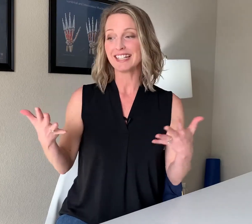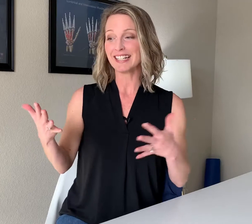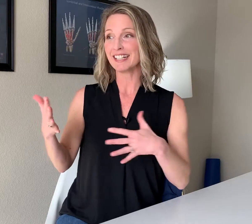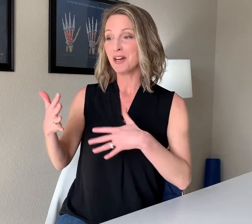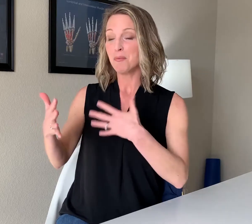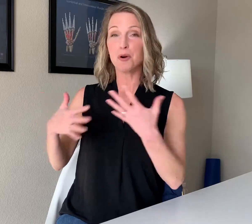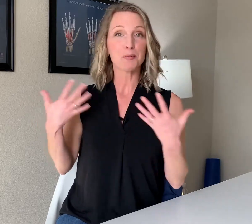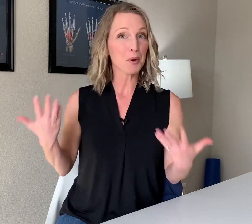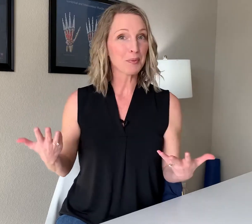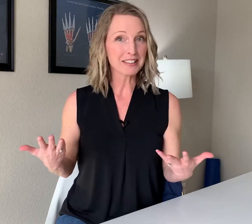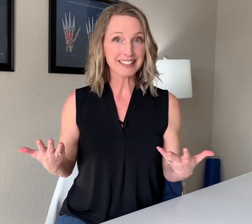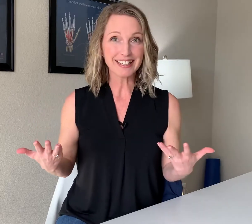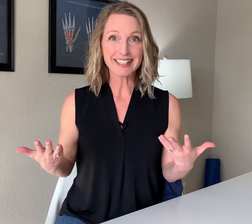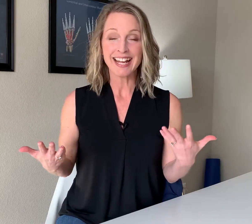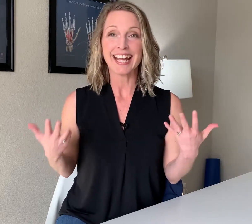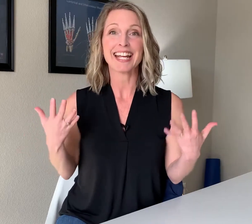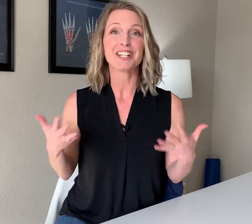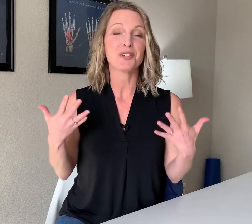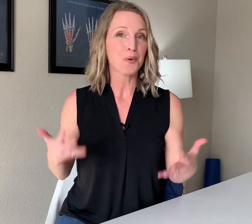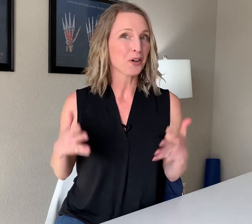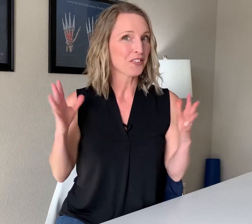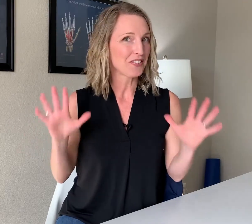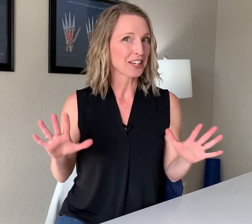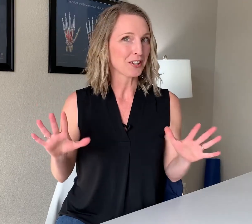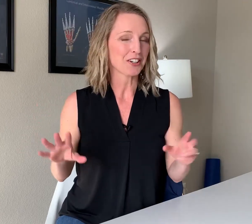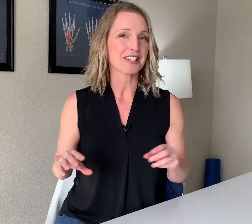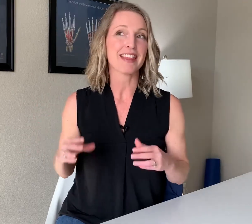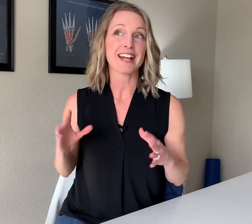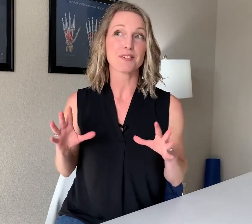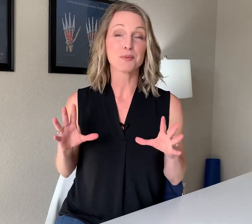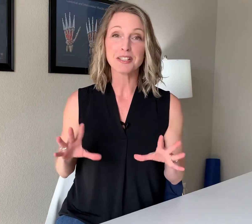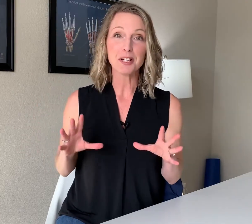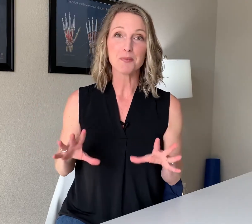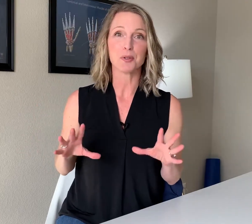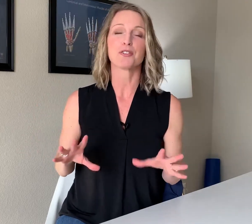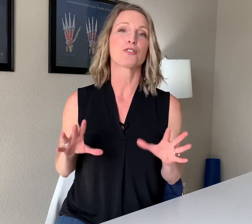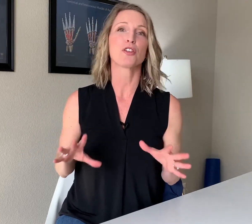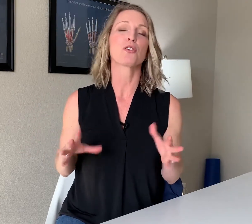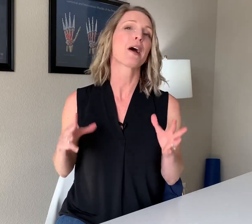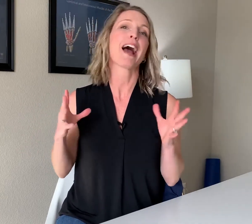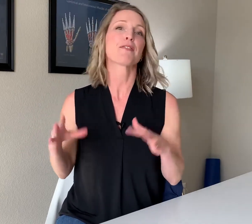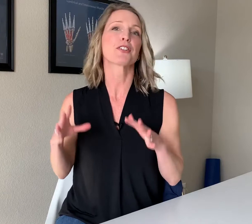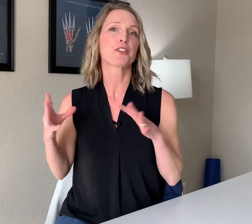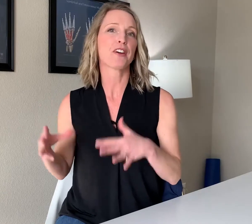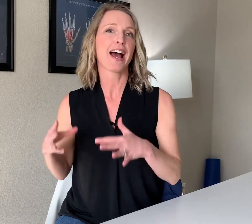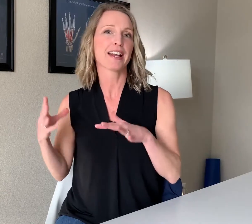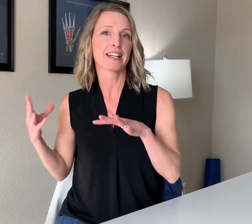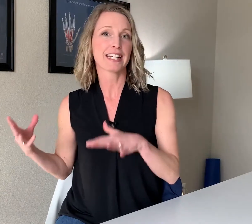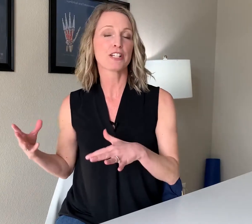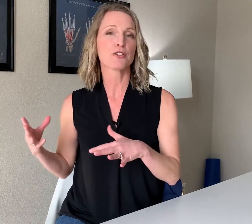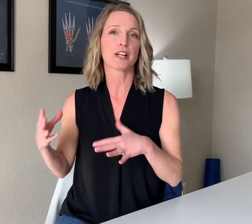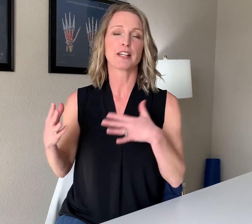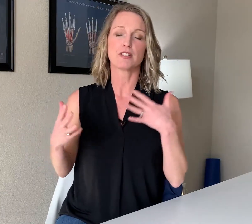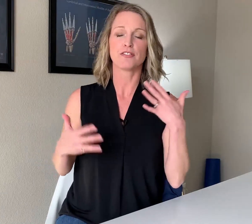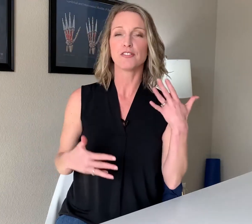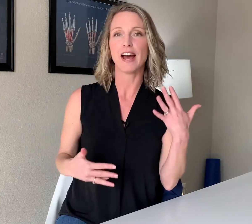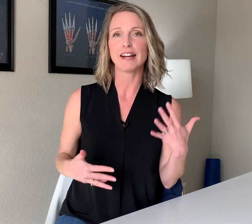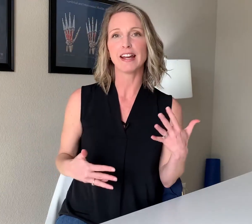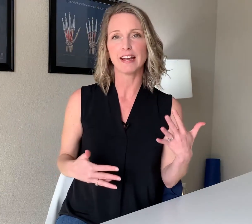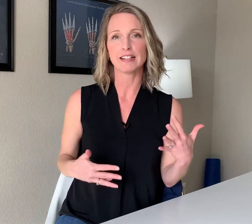getting more mobility in your fingers. And that's really important too after you've had an injury. So if you've had a hand